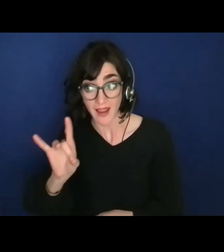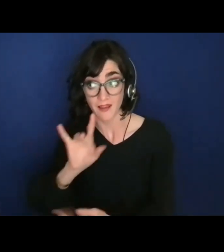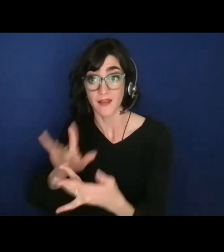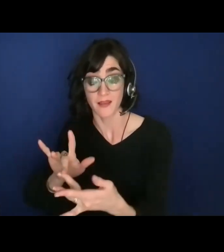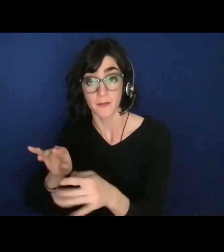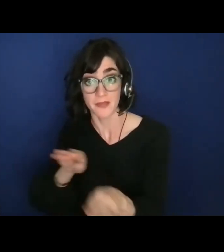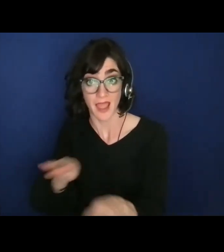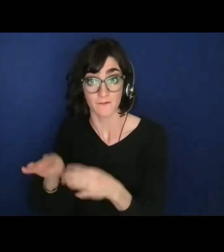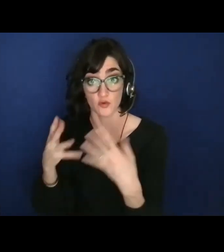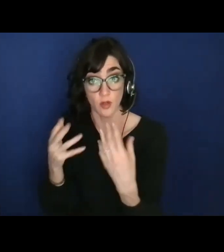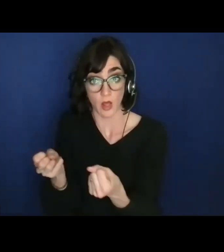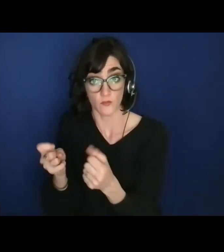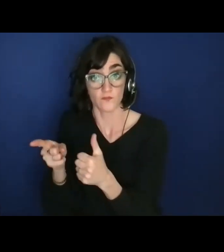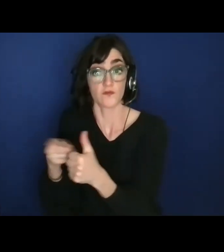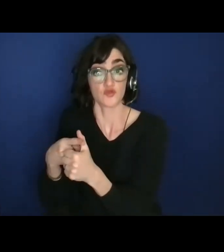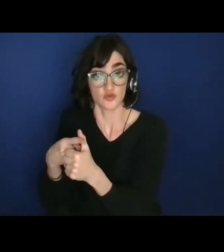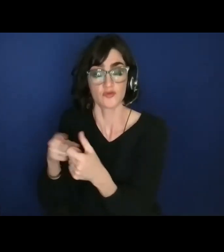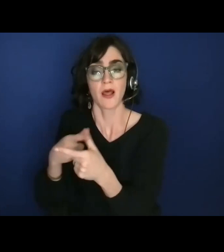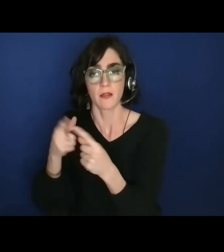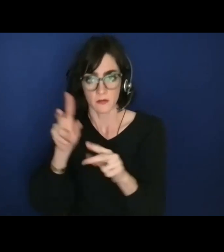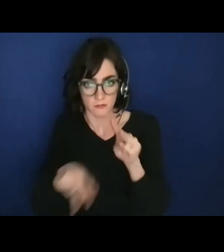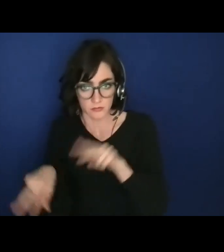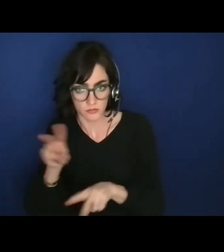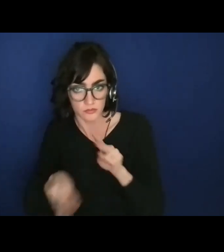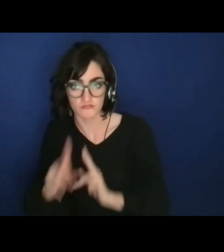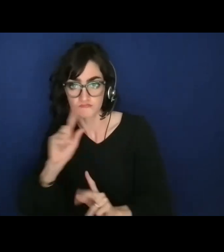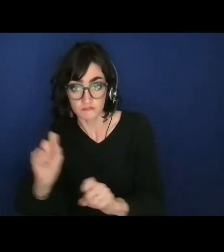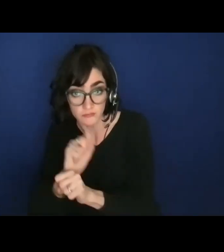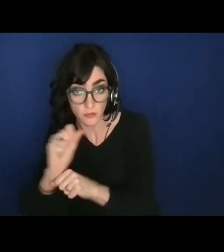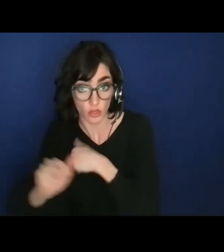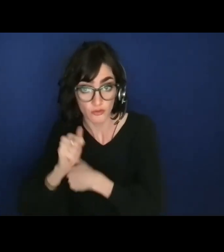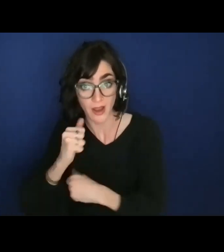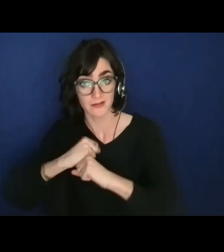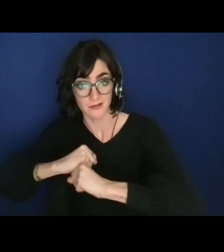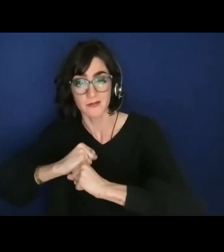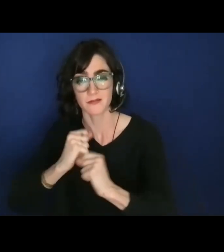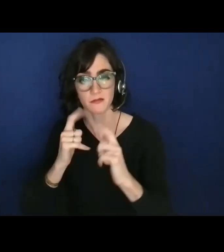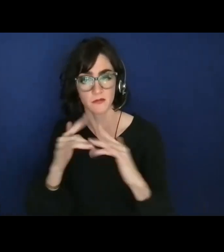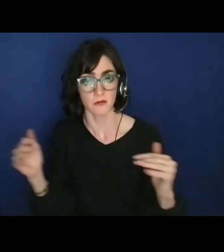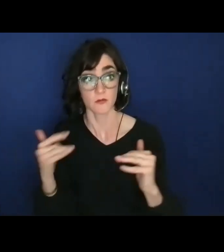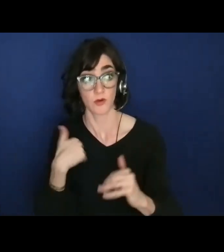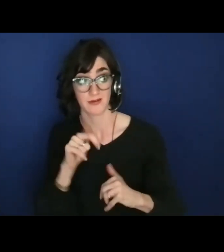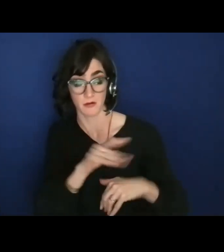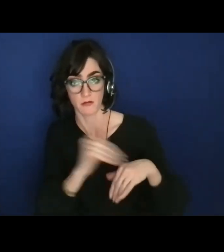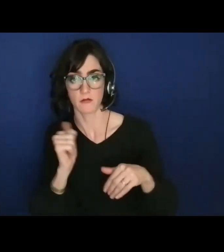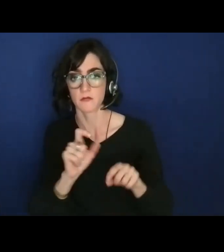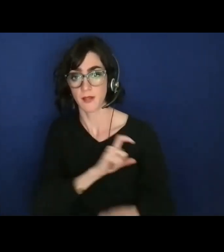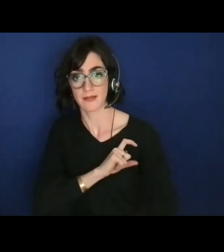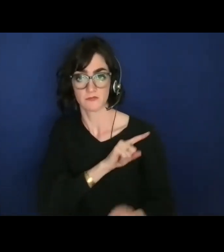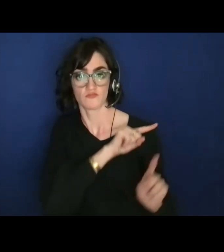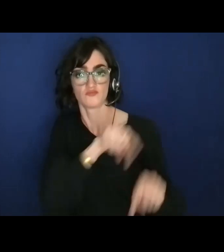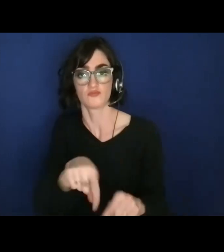real look at whether there's actually a security threat such that we want the officers and we need